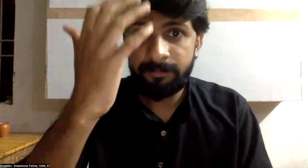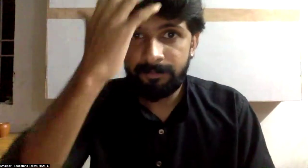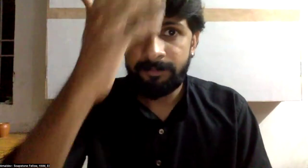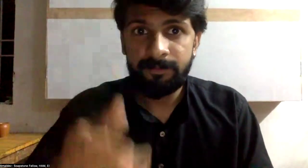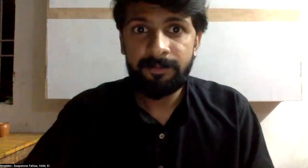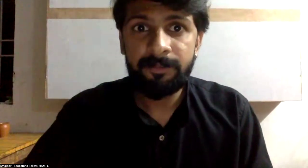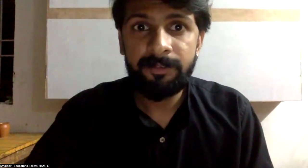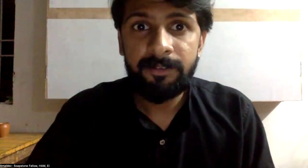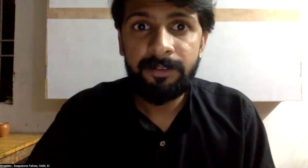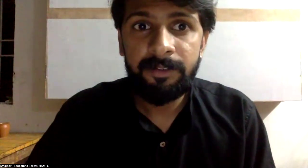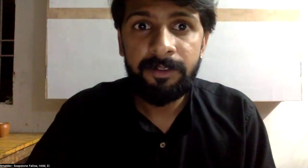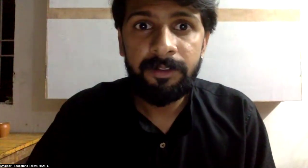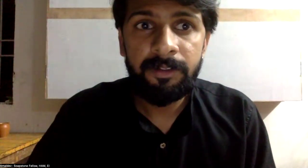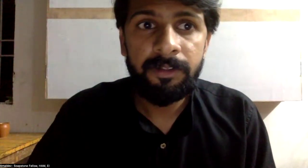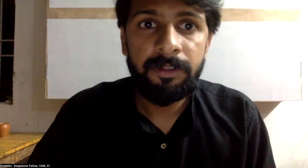Thank you so much.